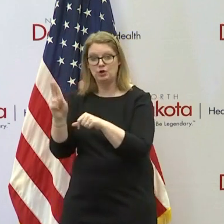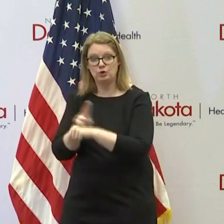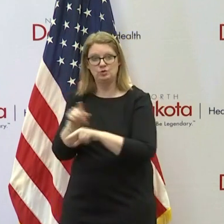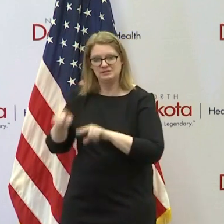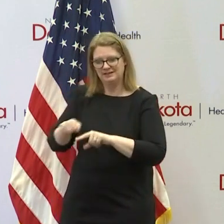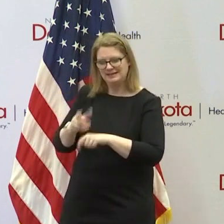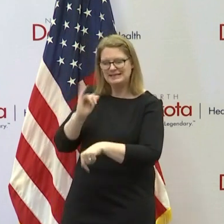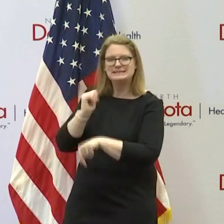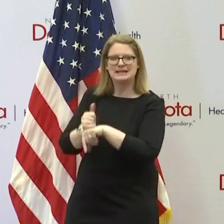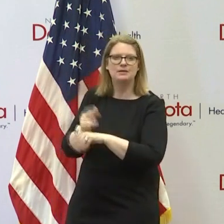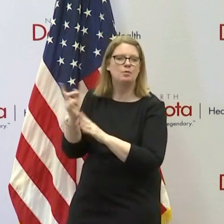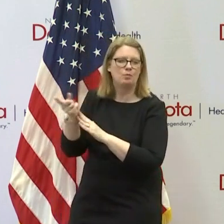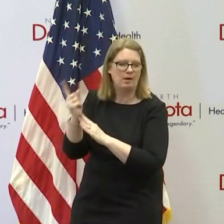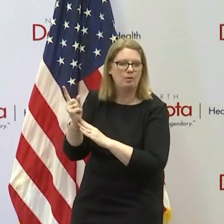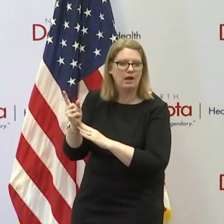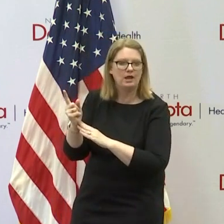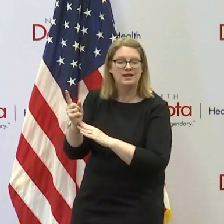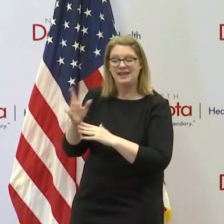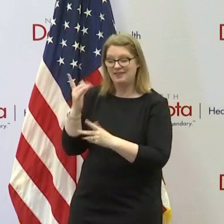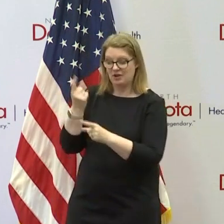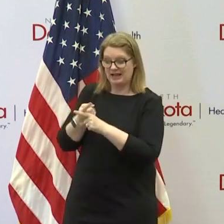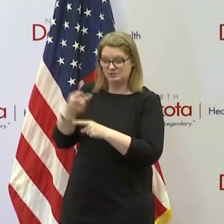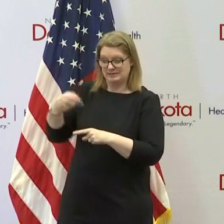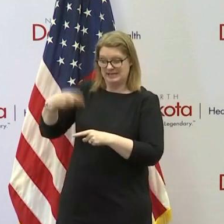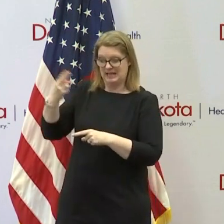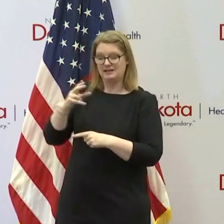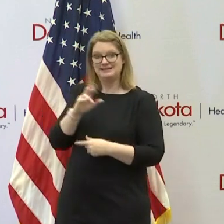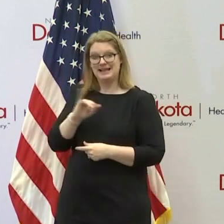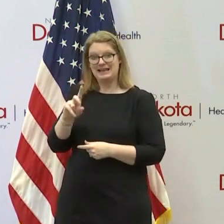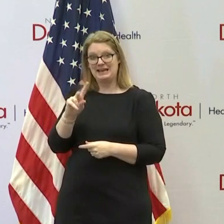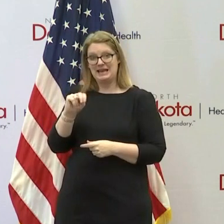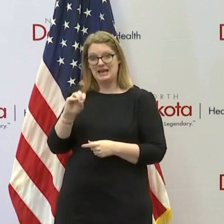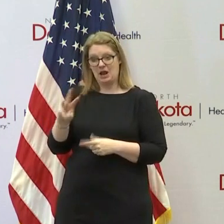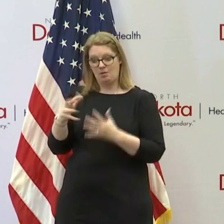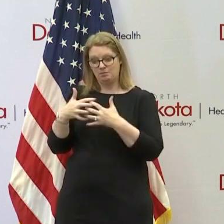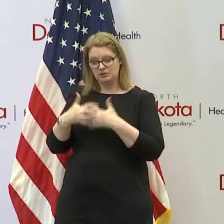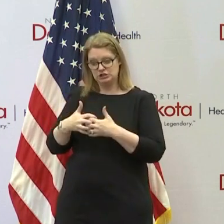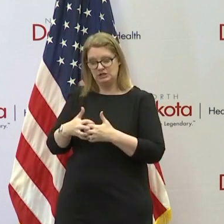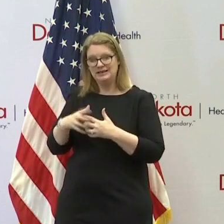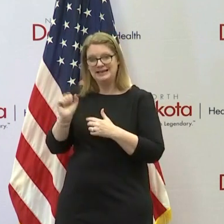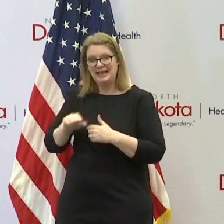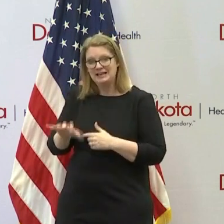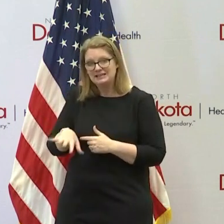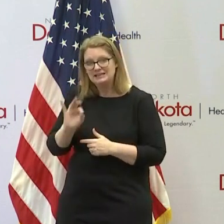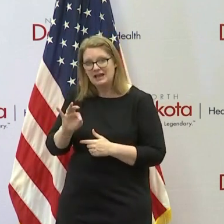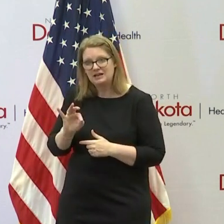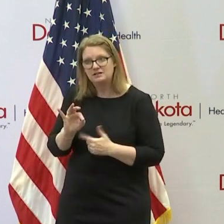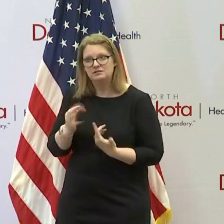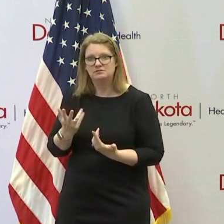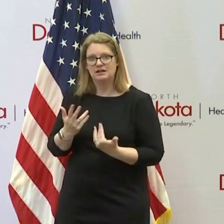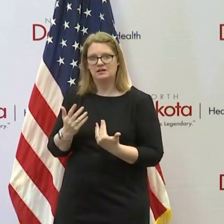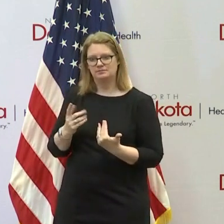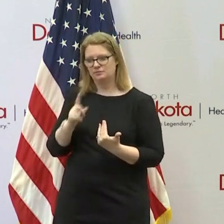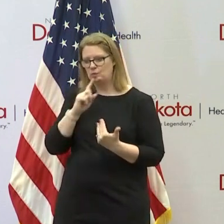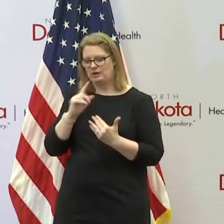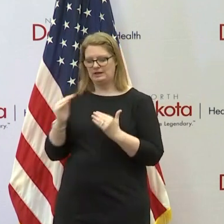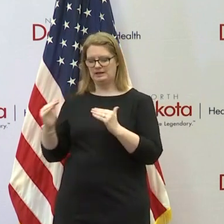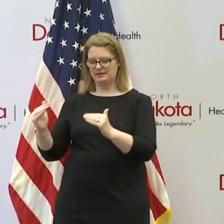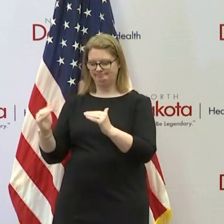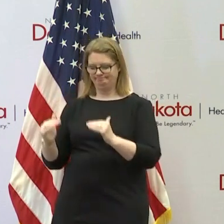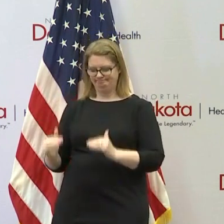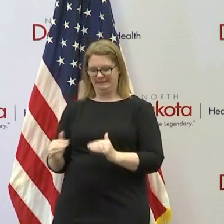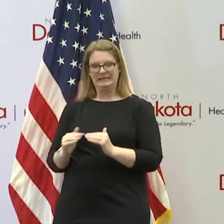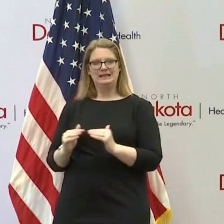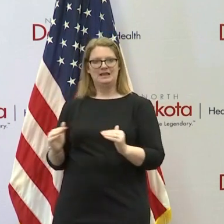is at point of care, that their accuracy is really high, because an ID Now machine actually can detect at levels